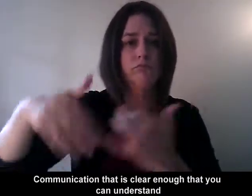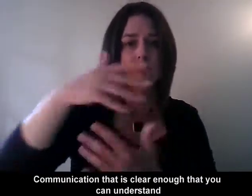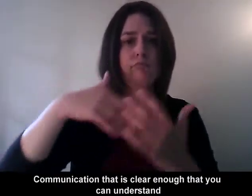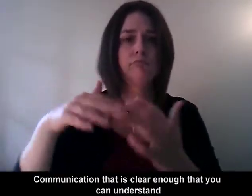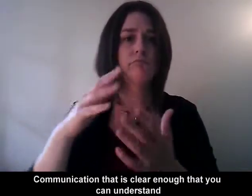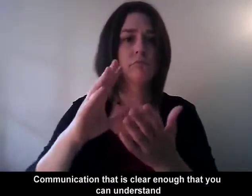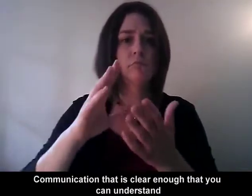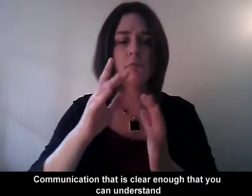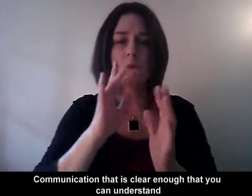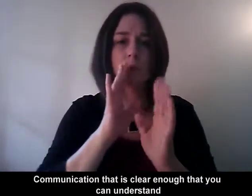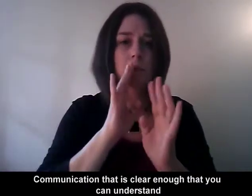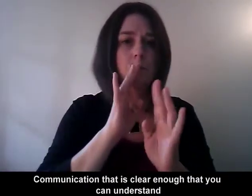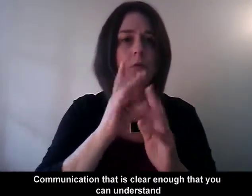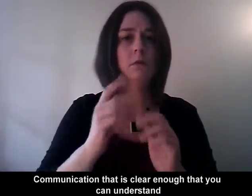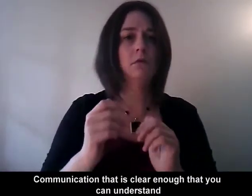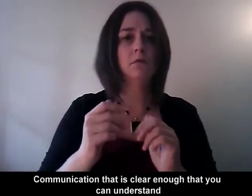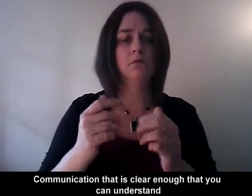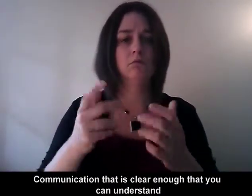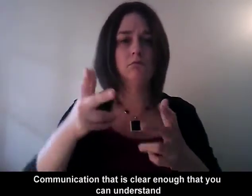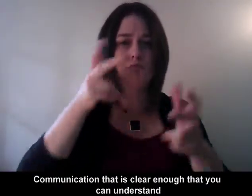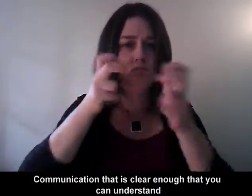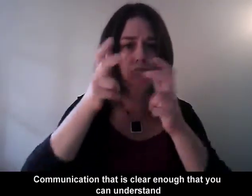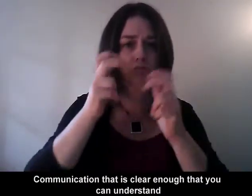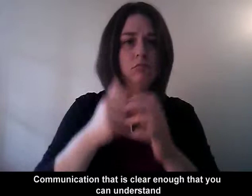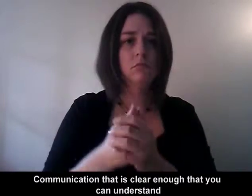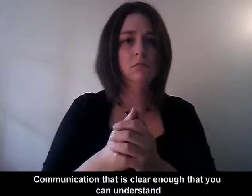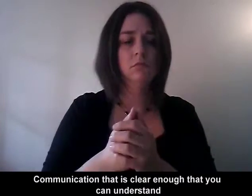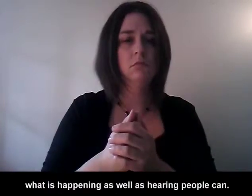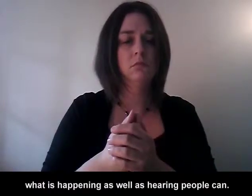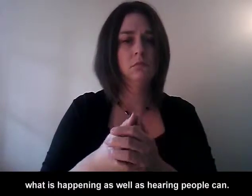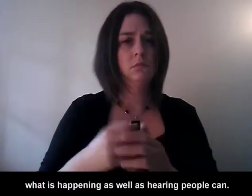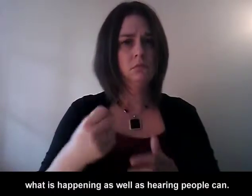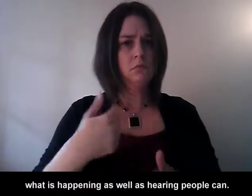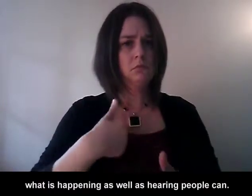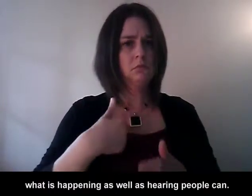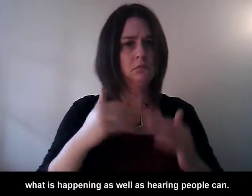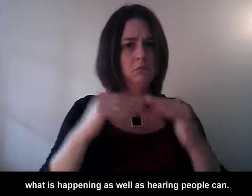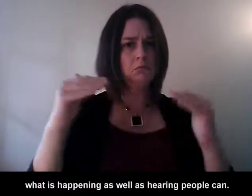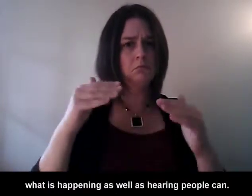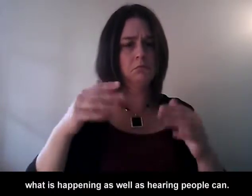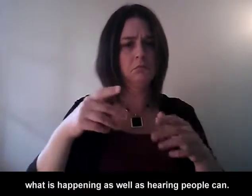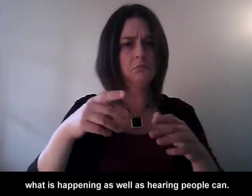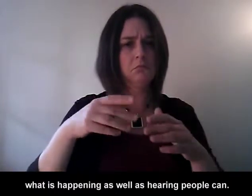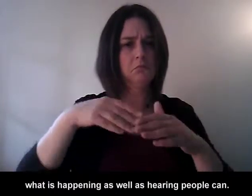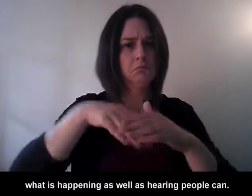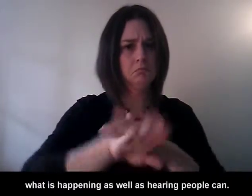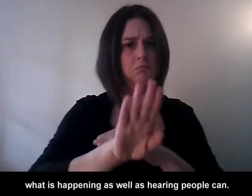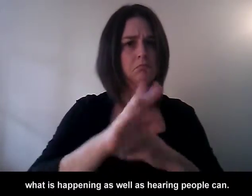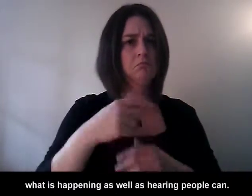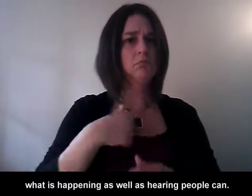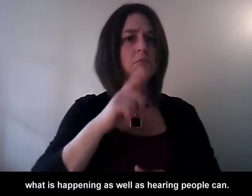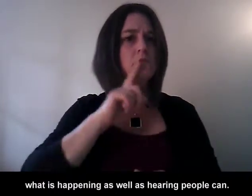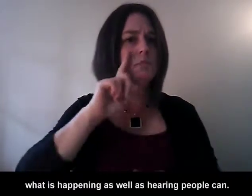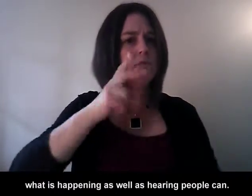Communication that is clear enough that you can understand what is happening as well as hearing people can.